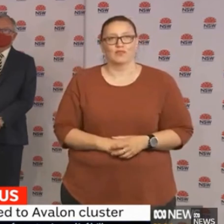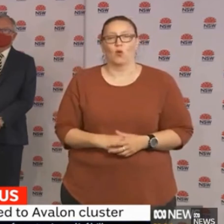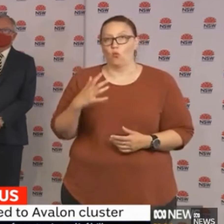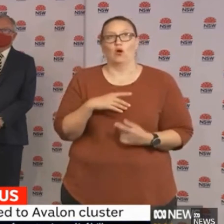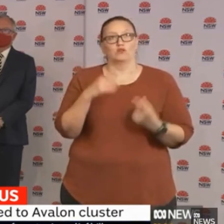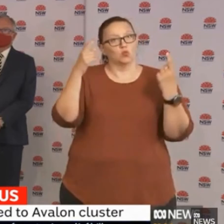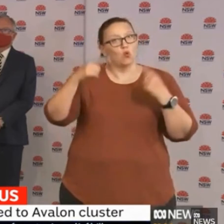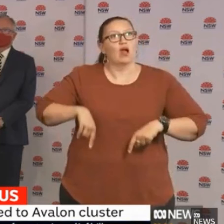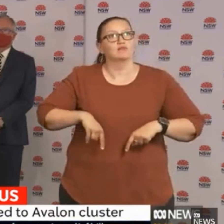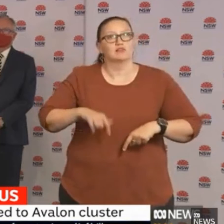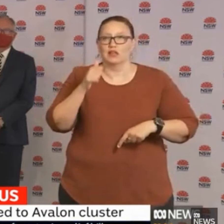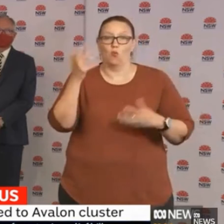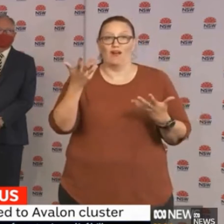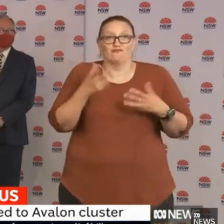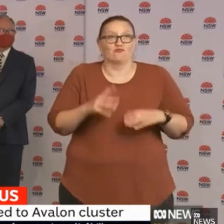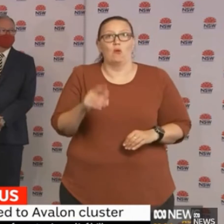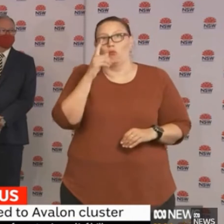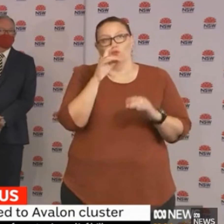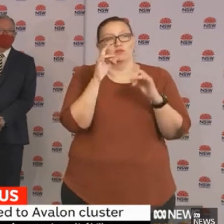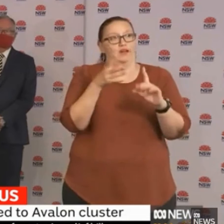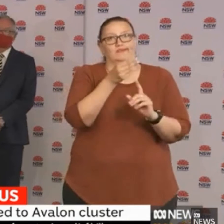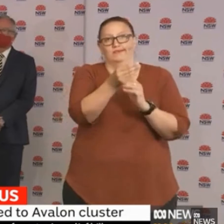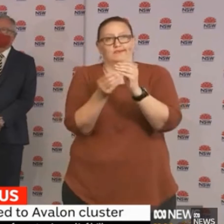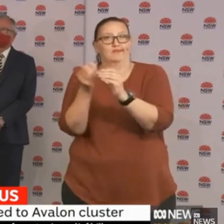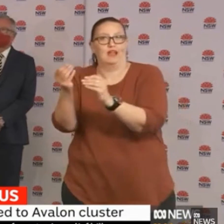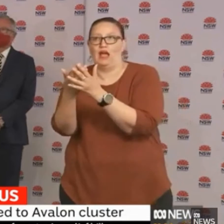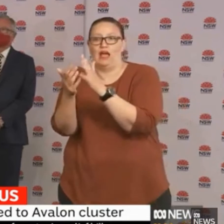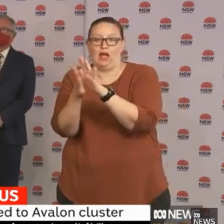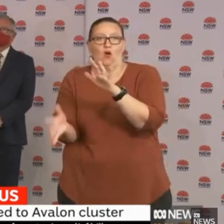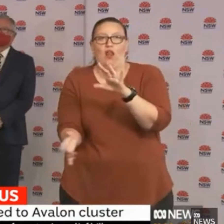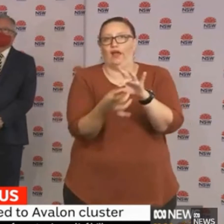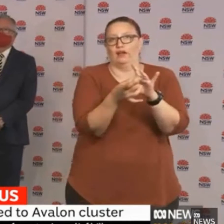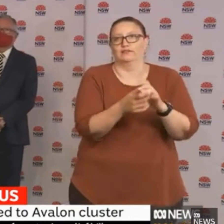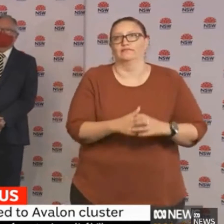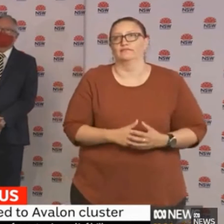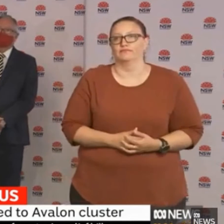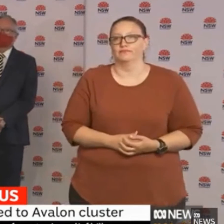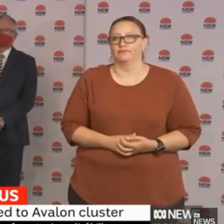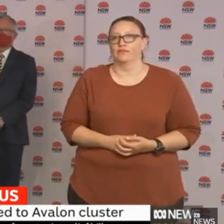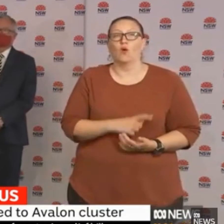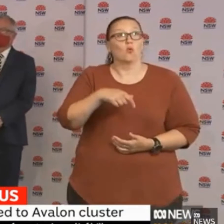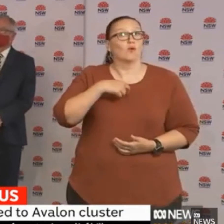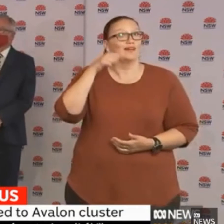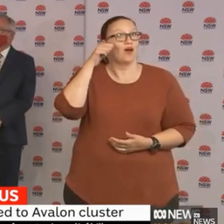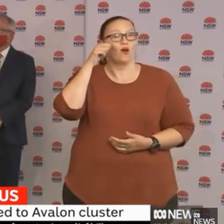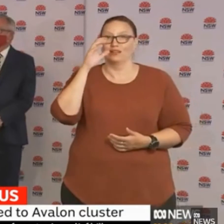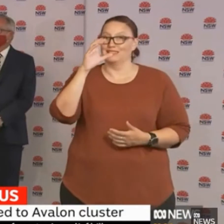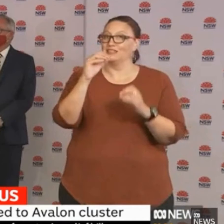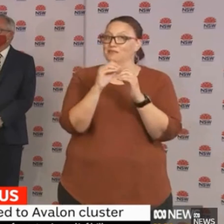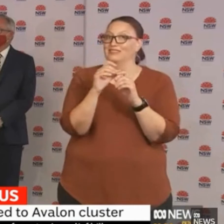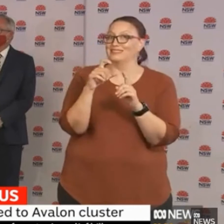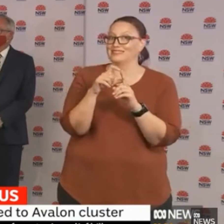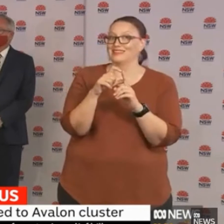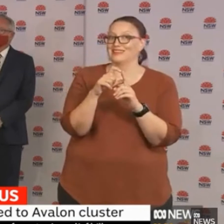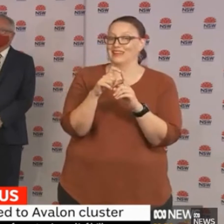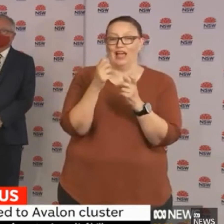also like to reiterate the fact that we do know that there were some exposures in the central business districts, so